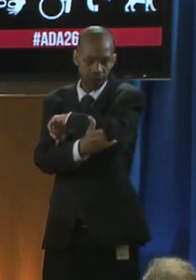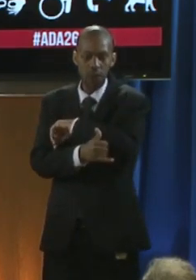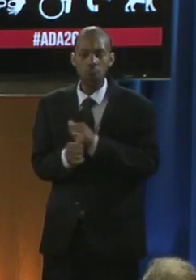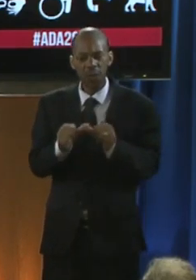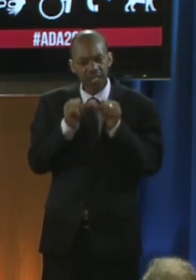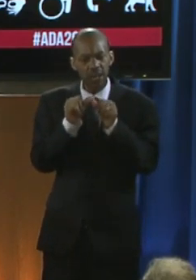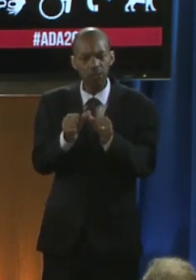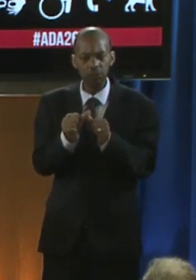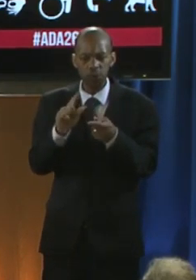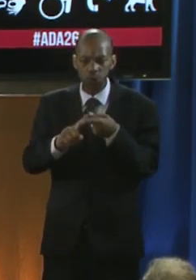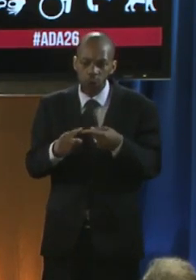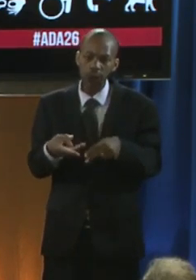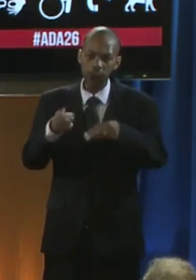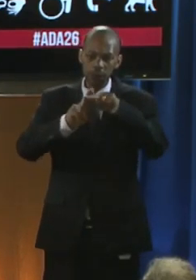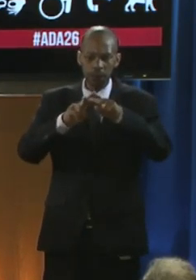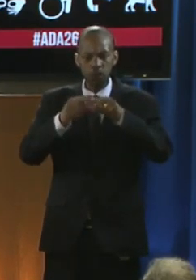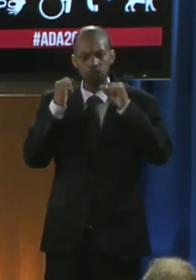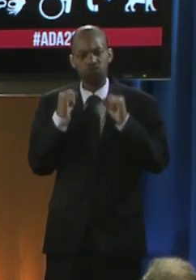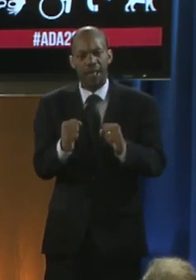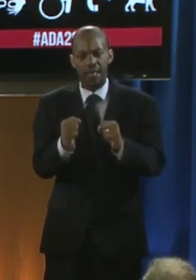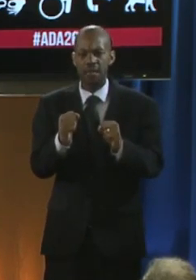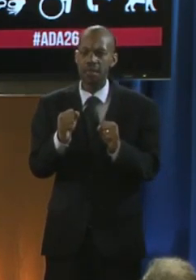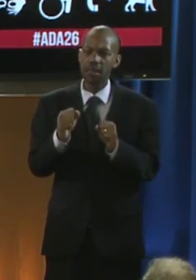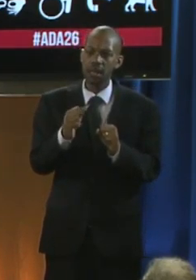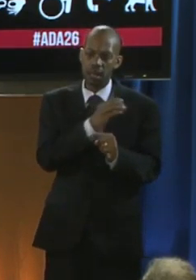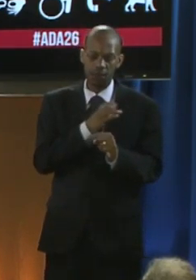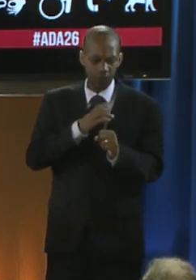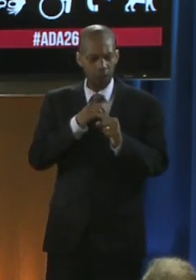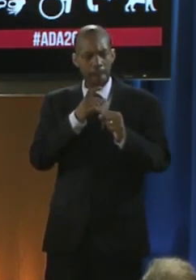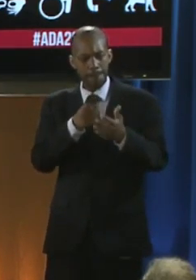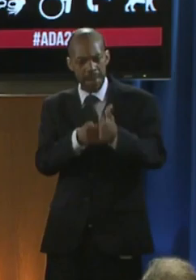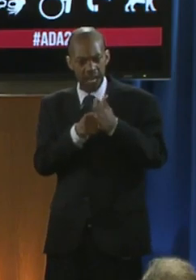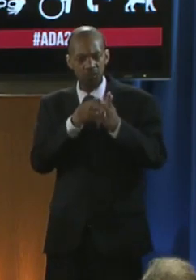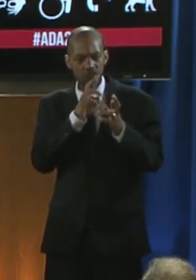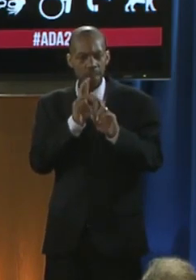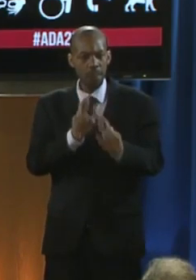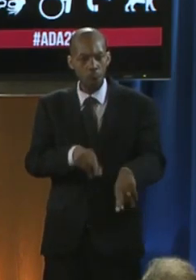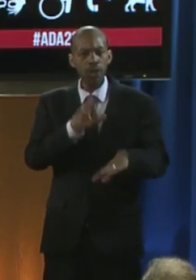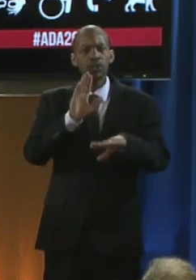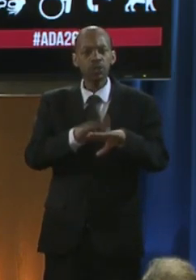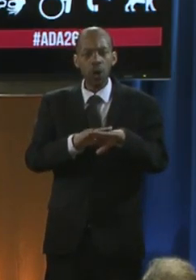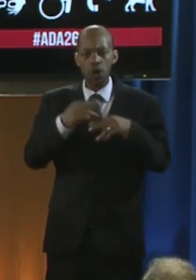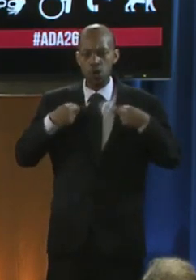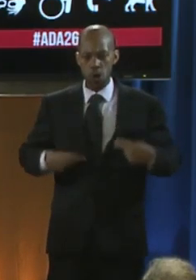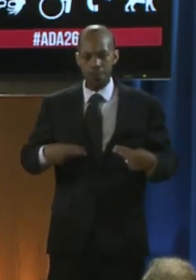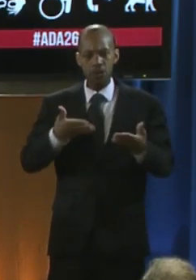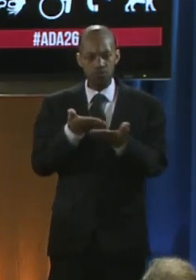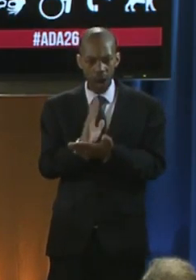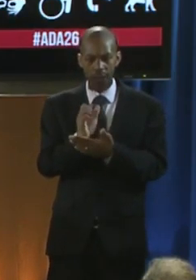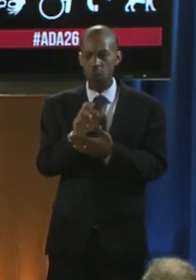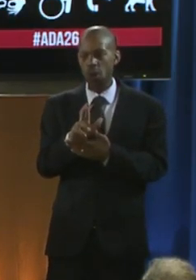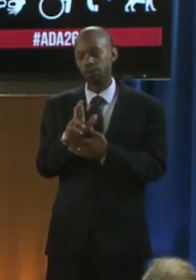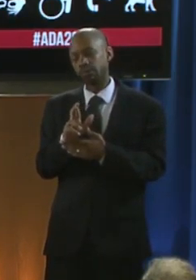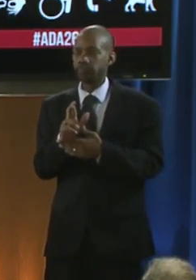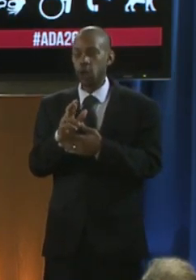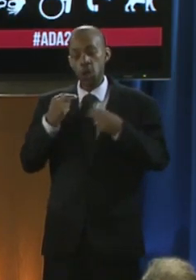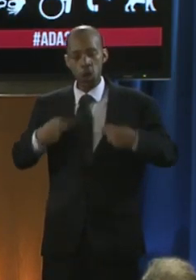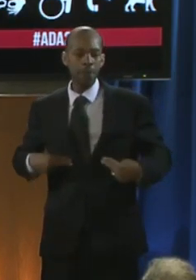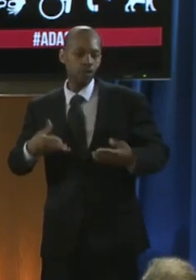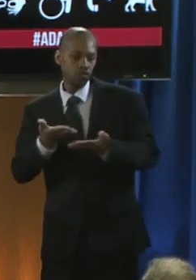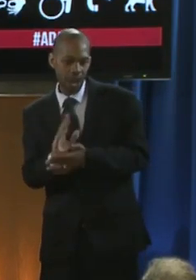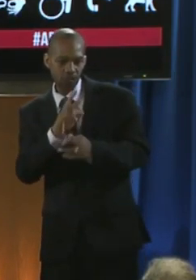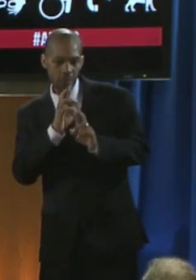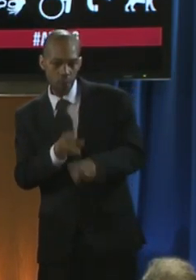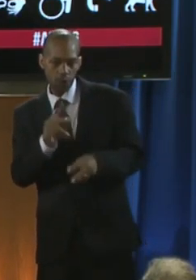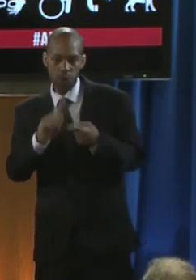continue to strengthen the congressionally mandated country reports on human rights or human rights reports to